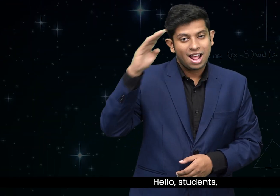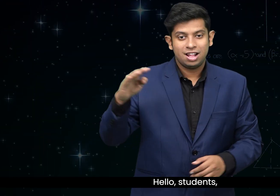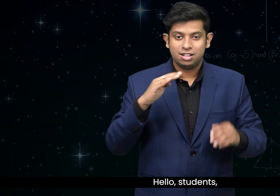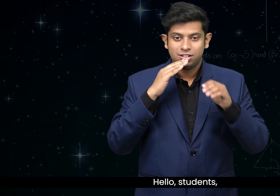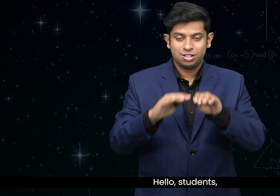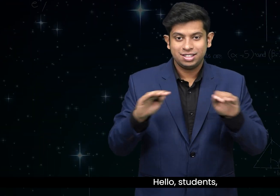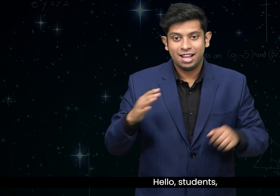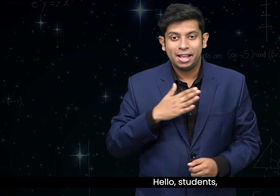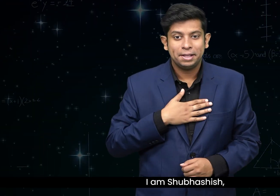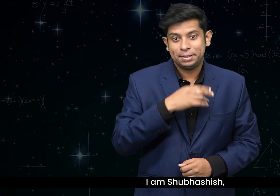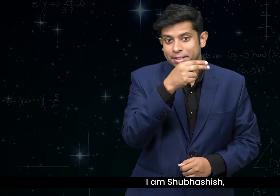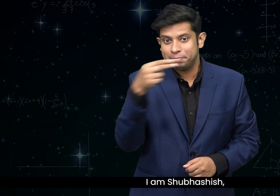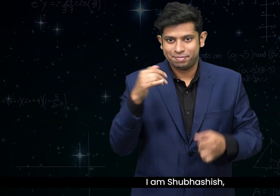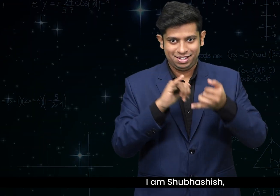Hello students, I am Subhashish.